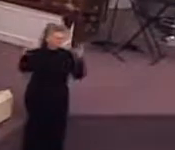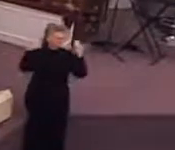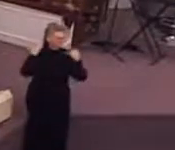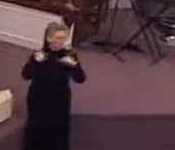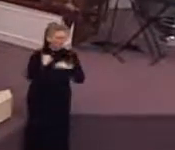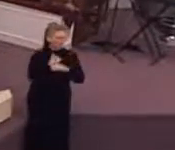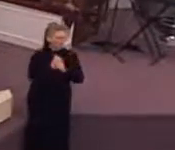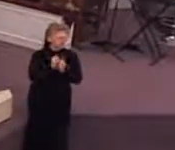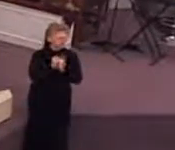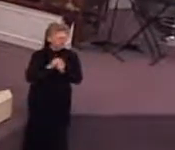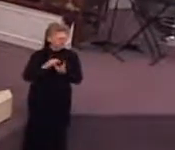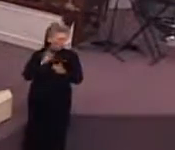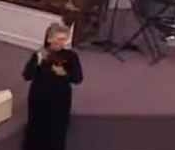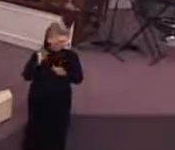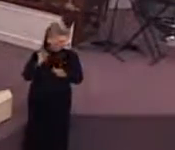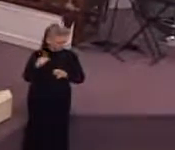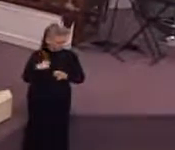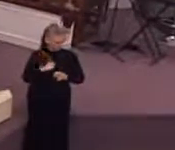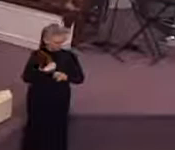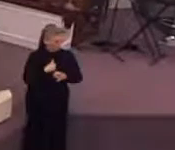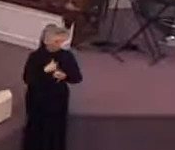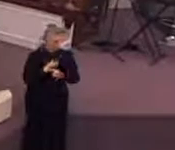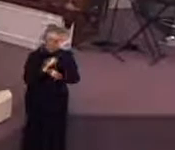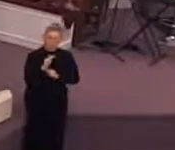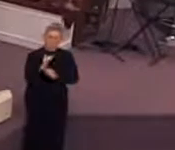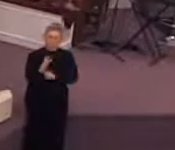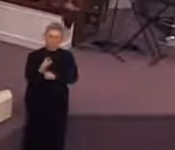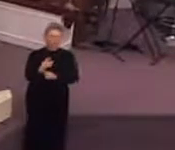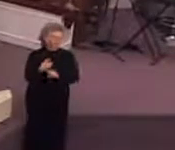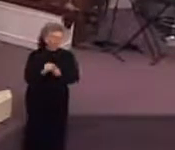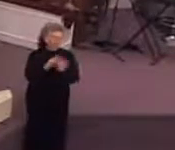a flame in the night for Him?